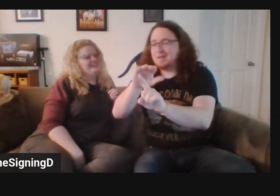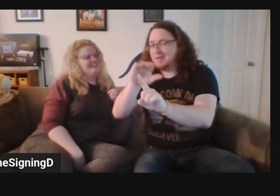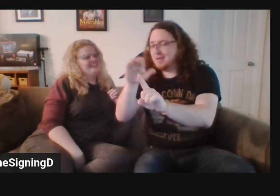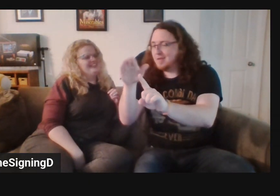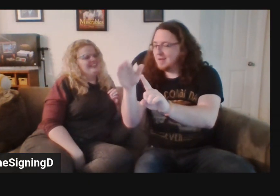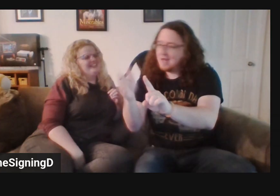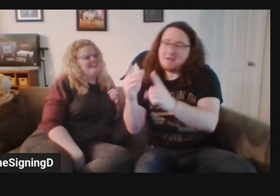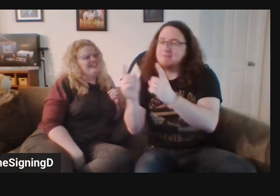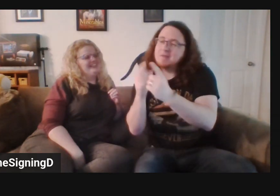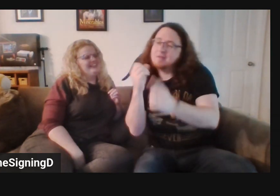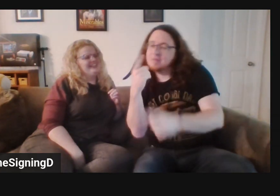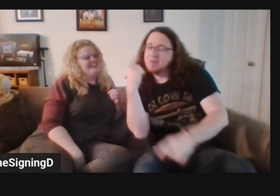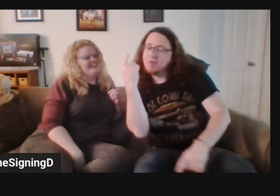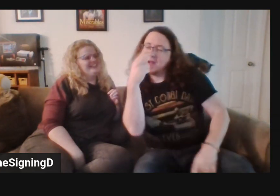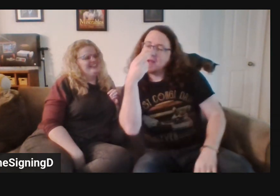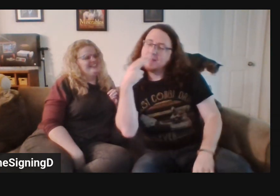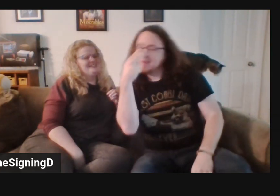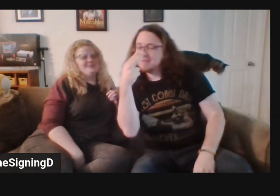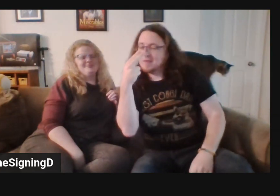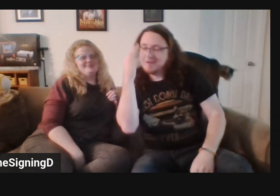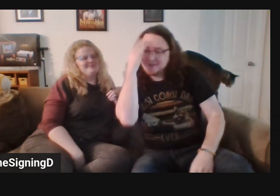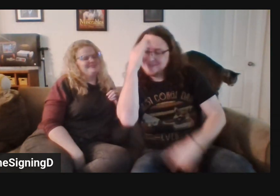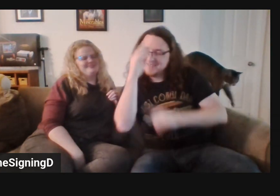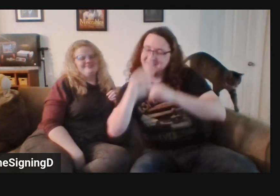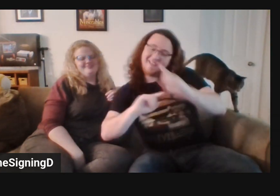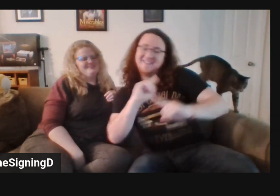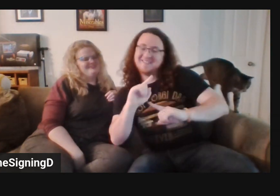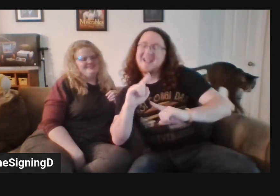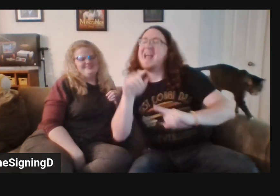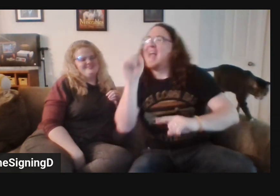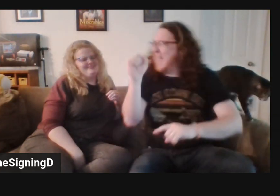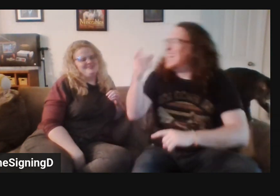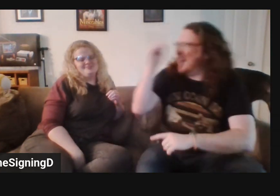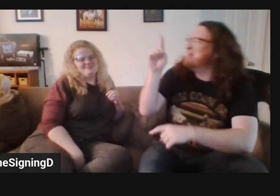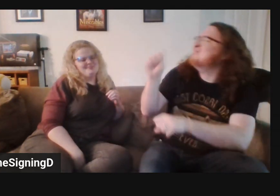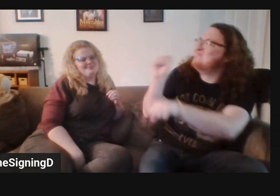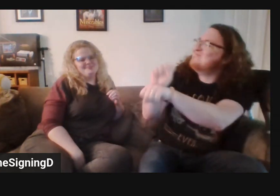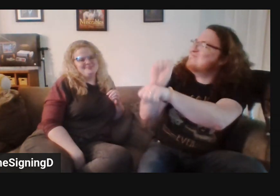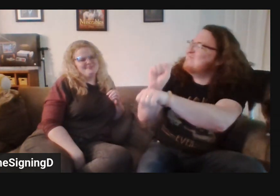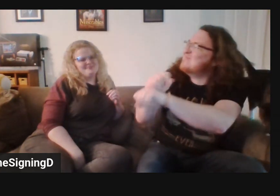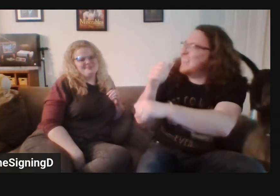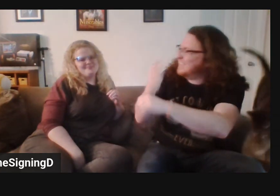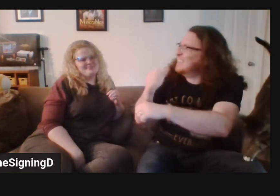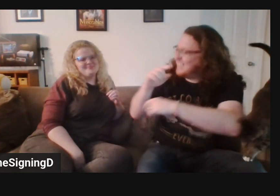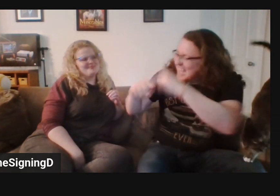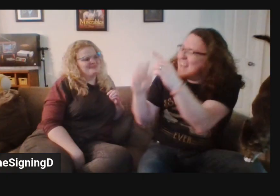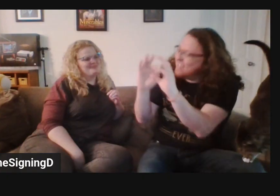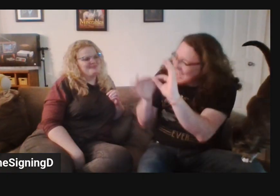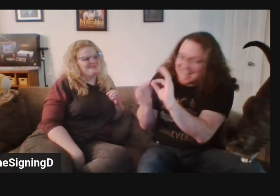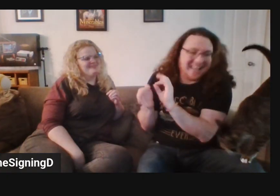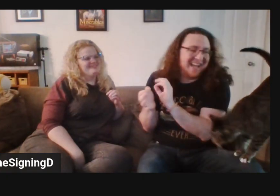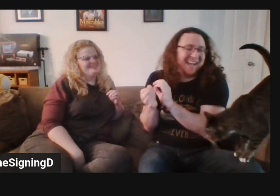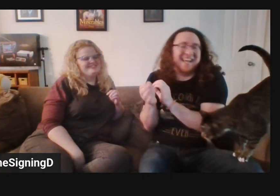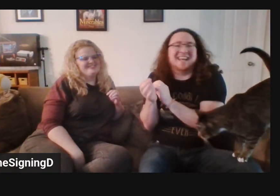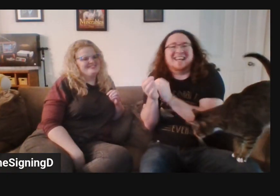never met someone so handsome that also knew sign. So yeah, Derek, you need to work on your sign language interpretations.